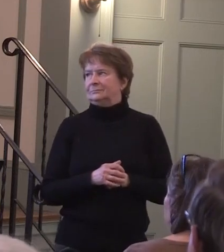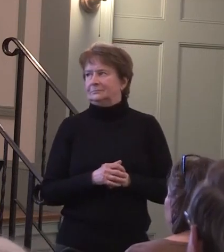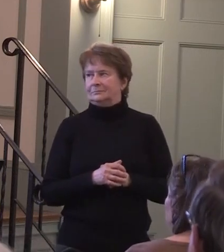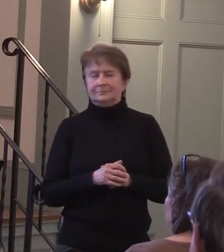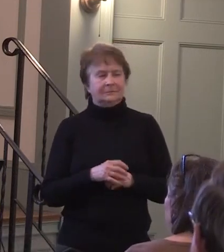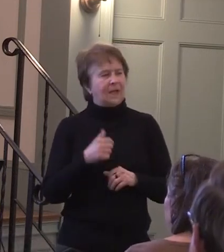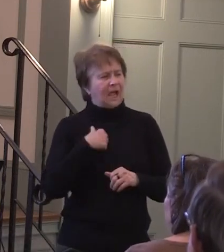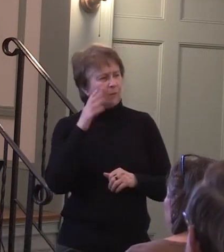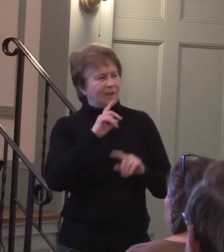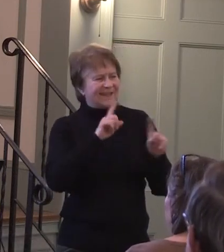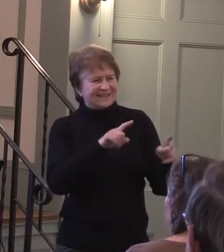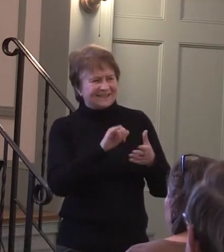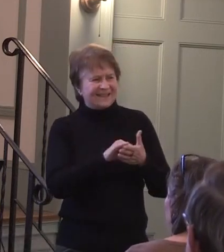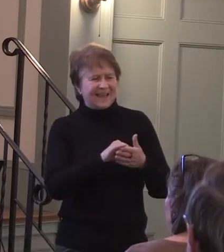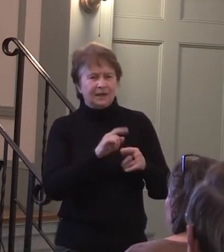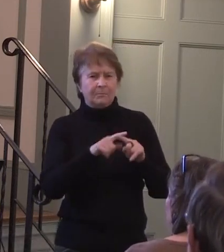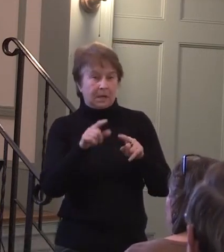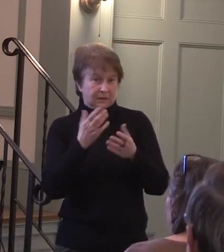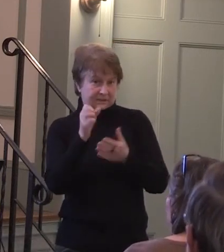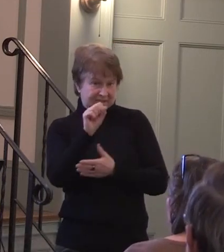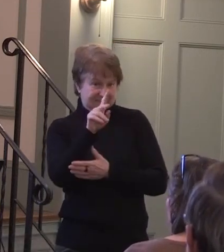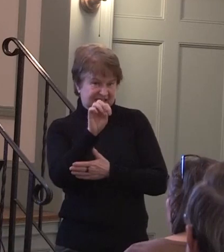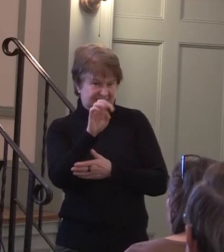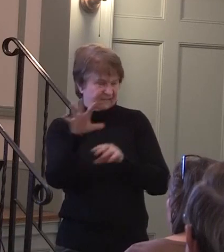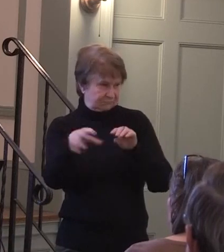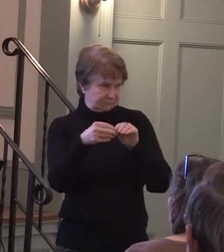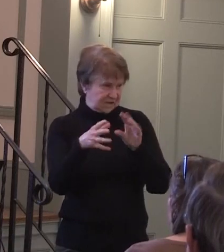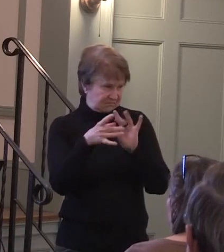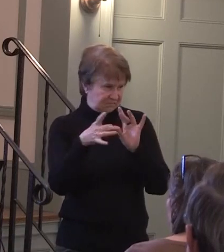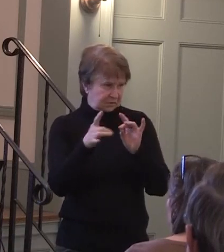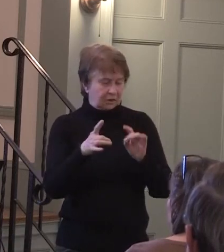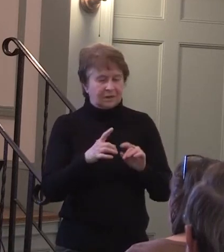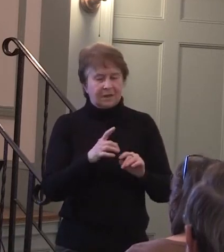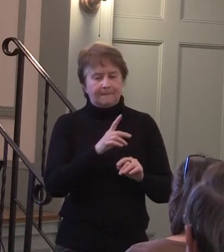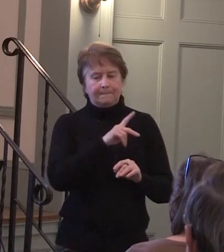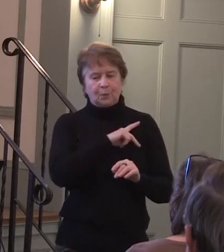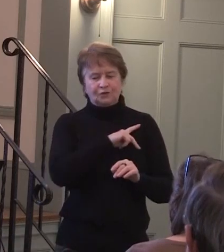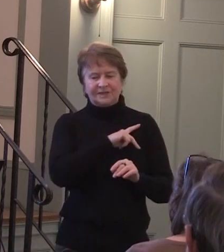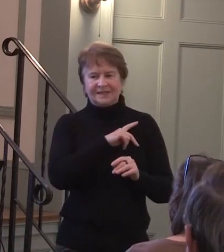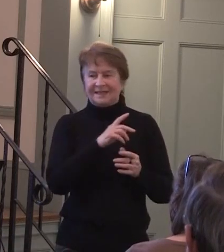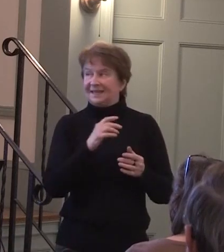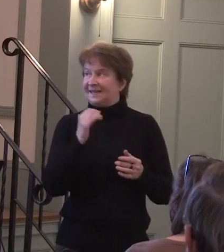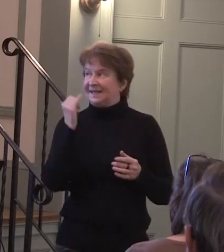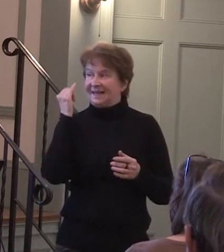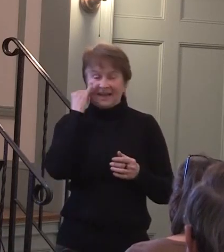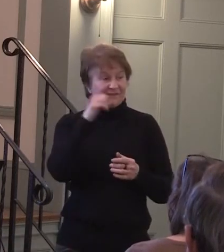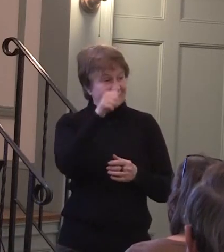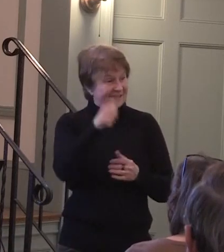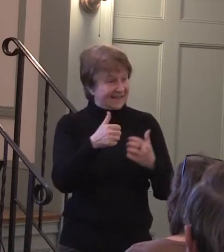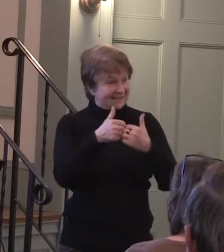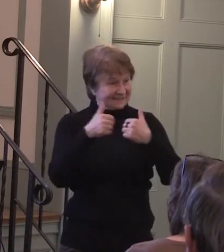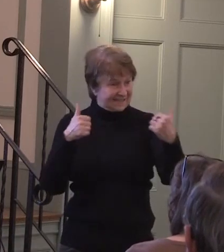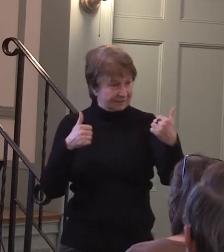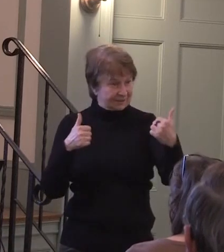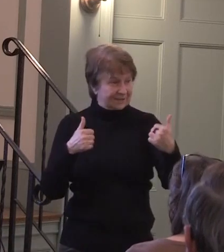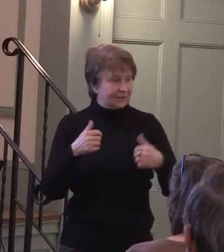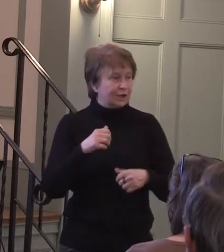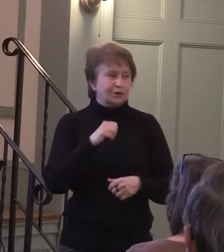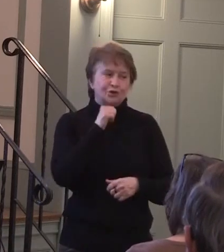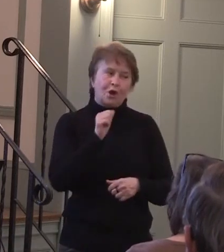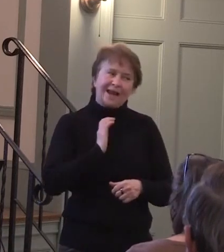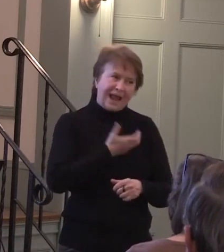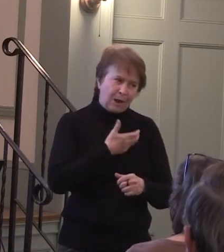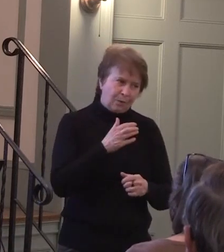I can answer that, but see if you could add. Personally, if there's any separation, it's not by our